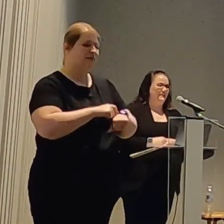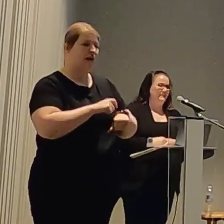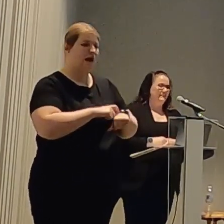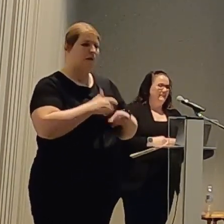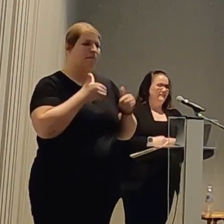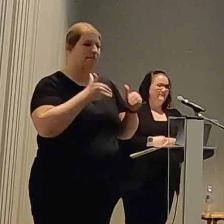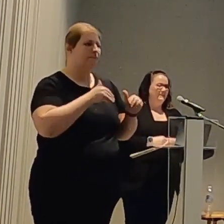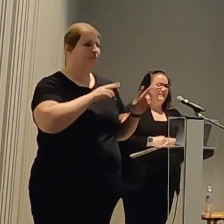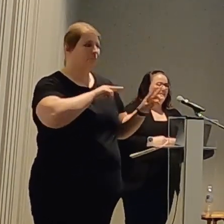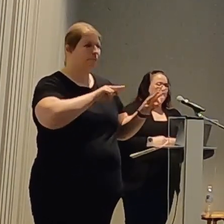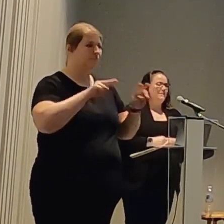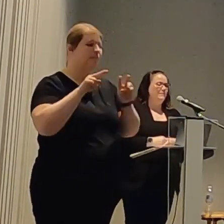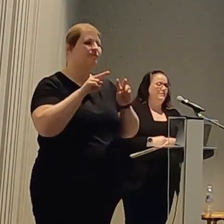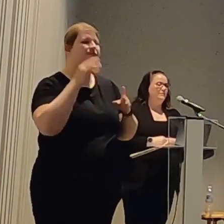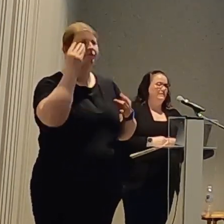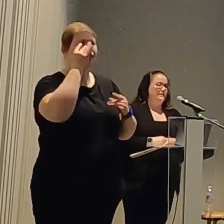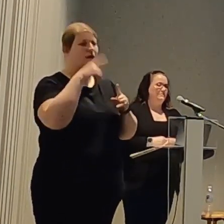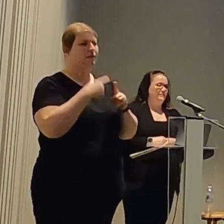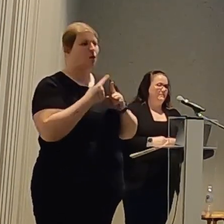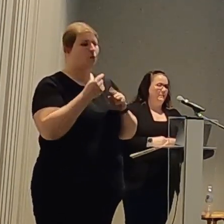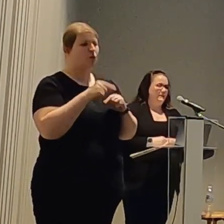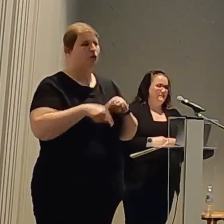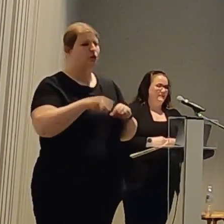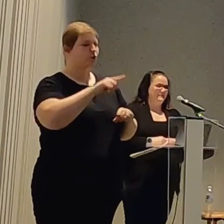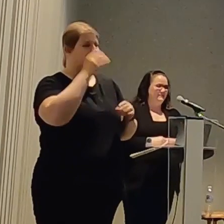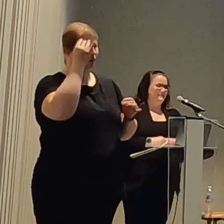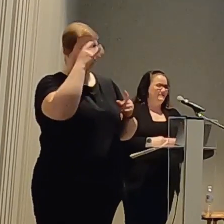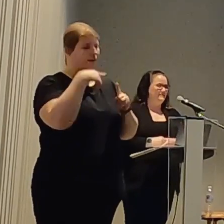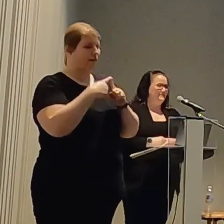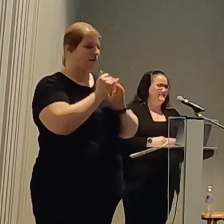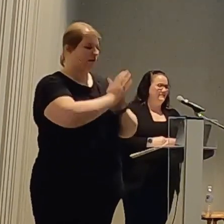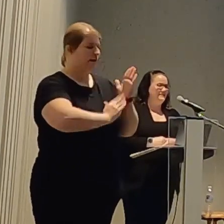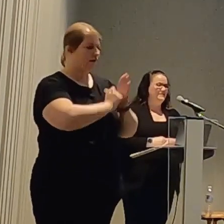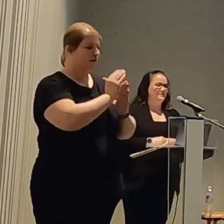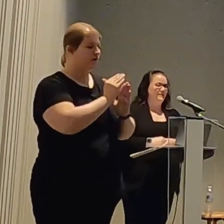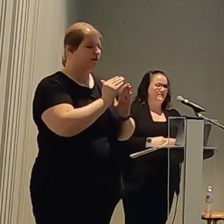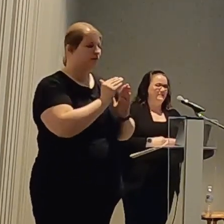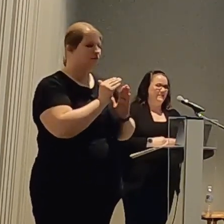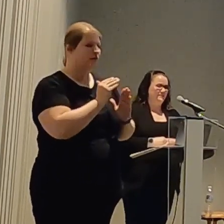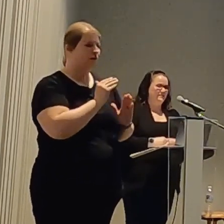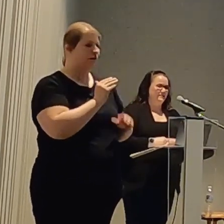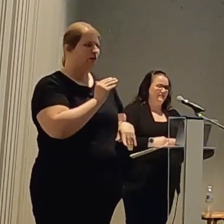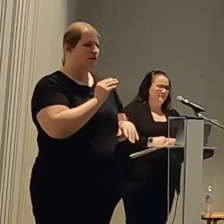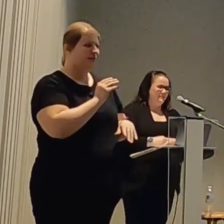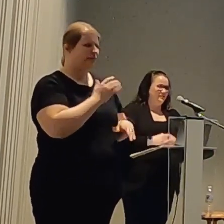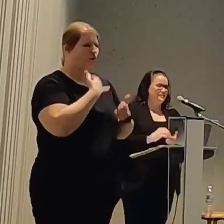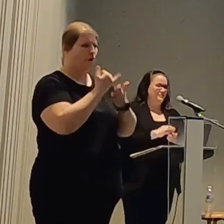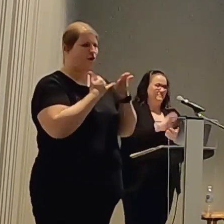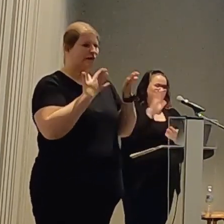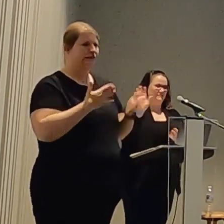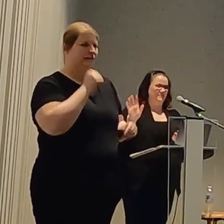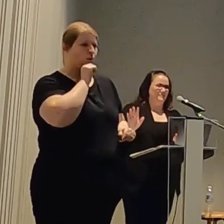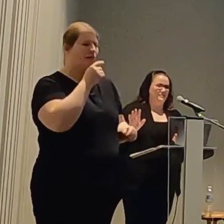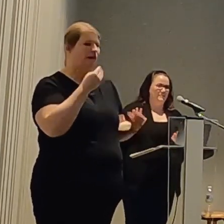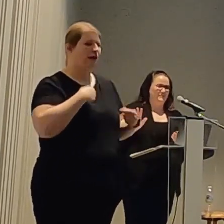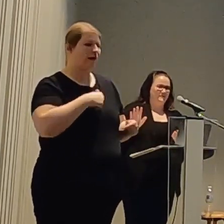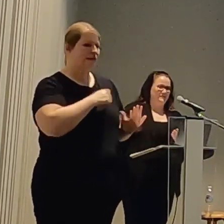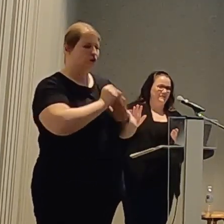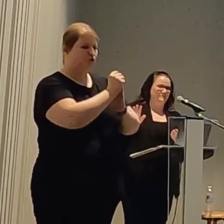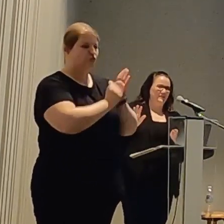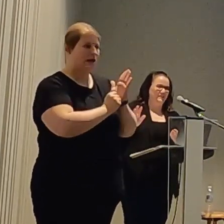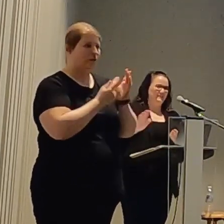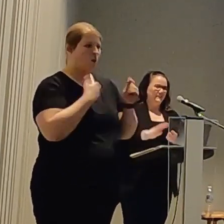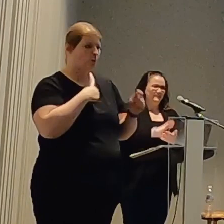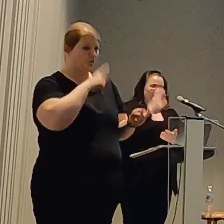at that, thinking about what you think about the painting, since neither artist gave us a script on what we're supposed